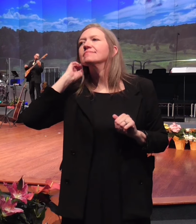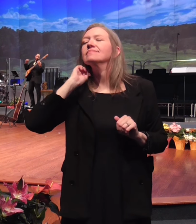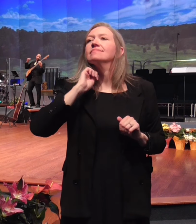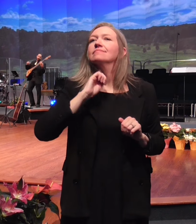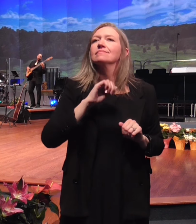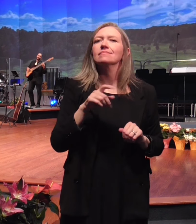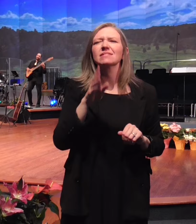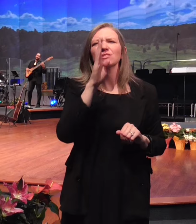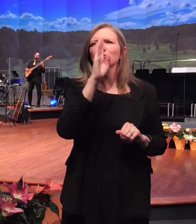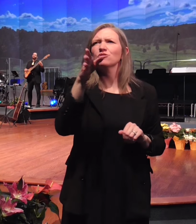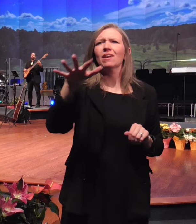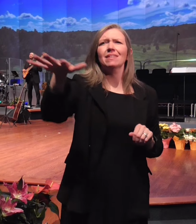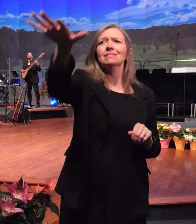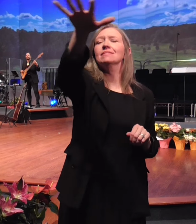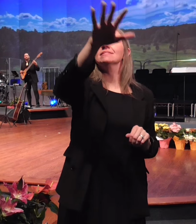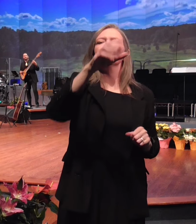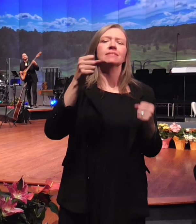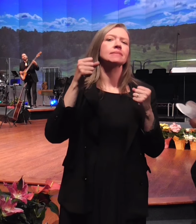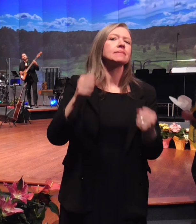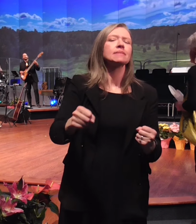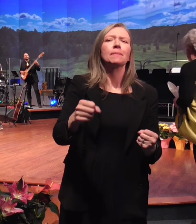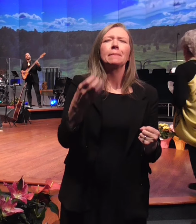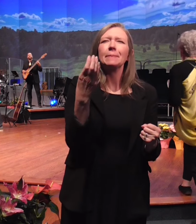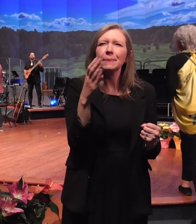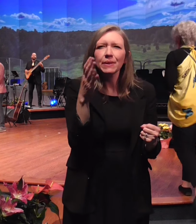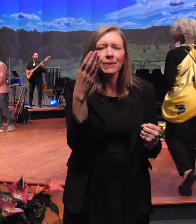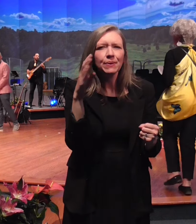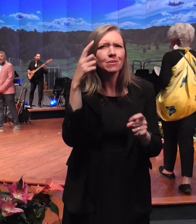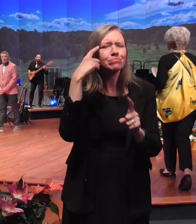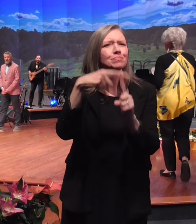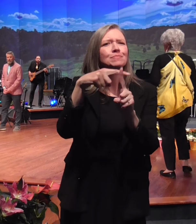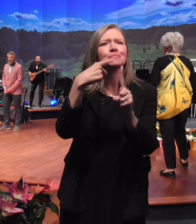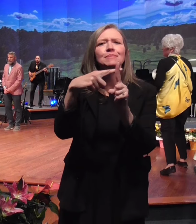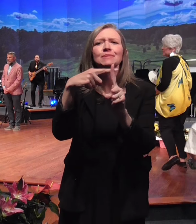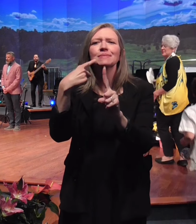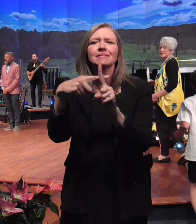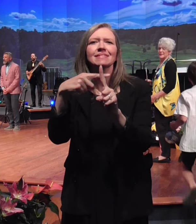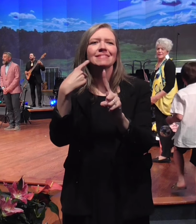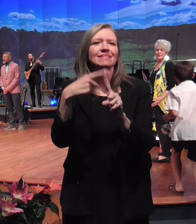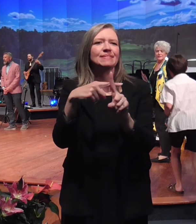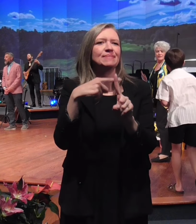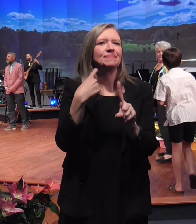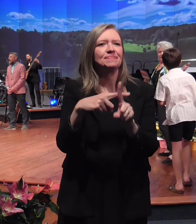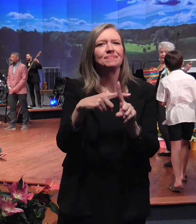sky. Look straight ahead, nothing but blue